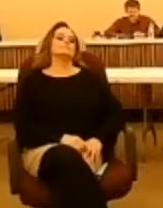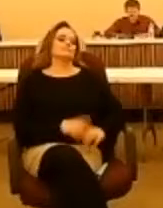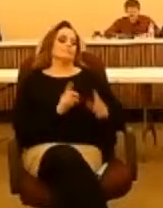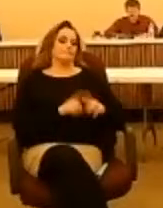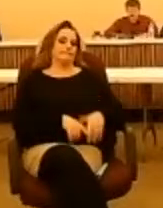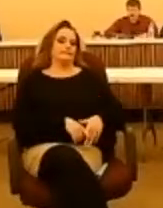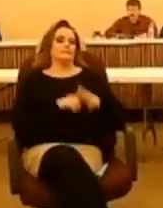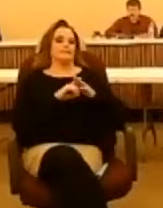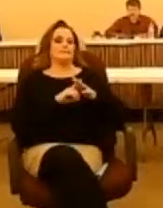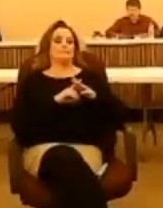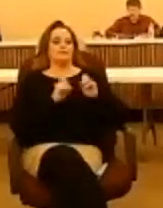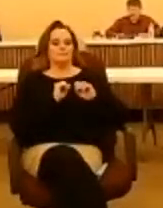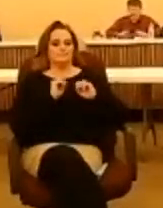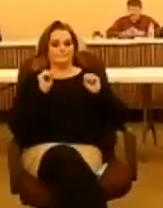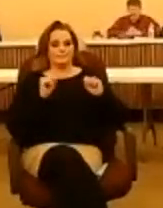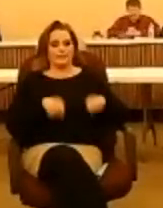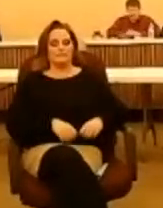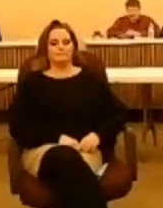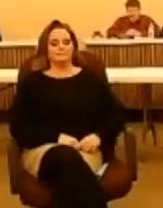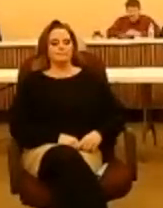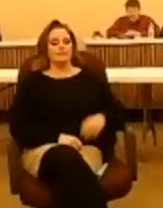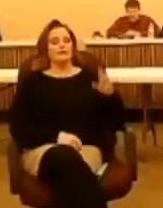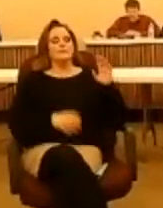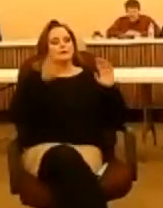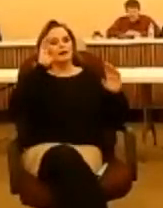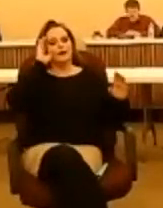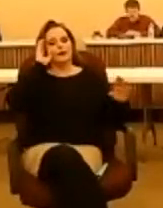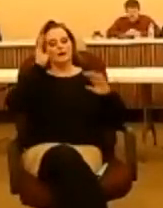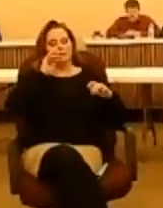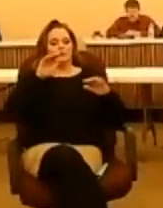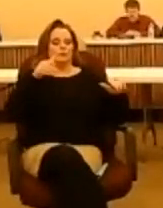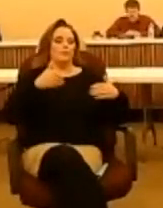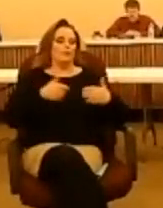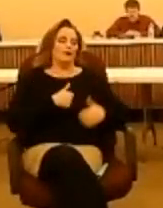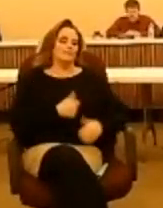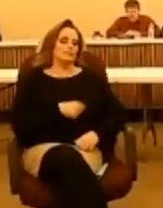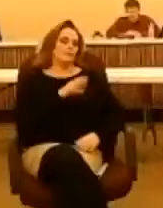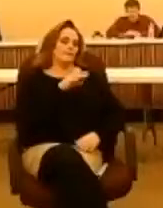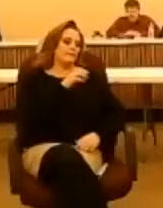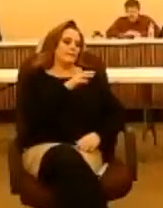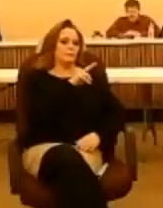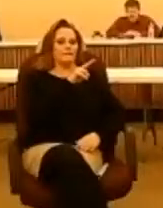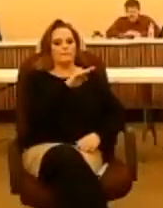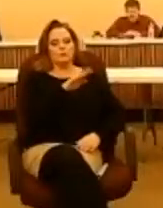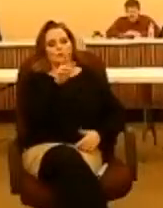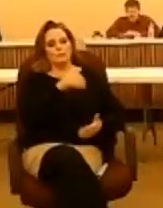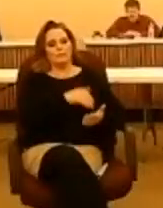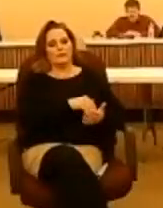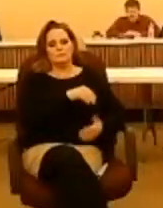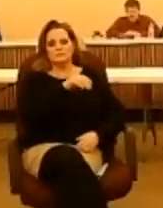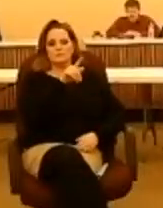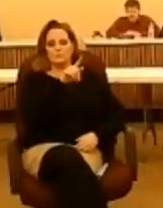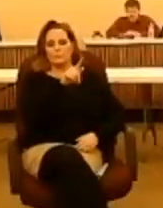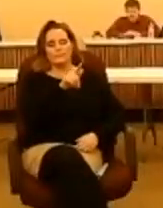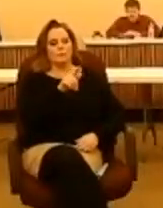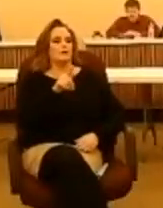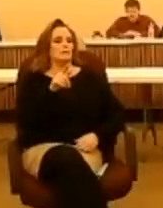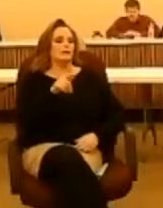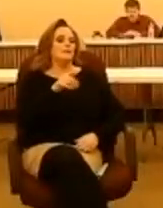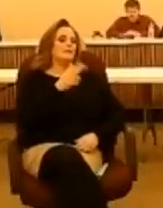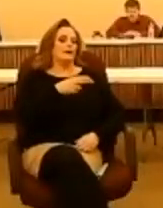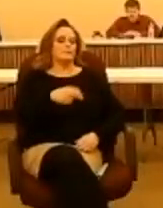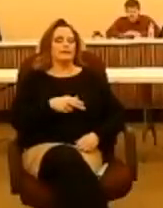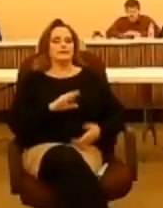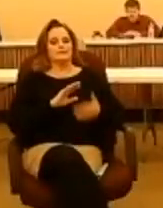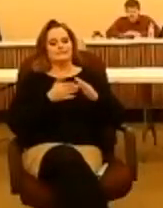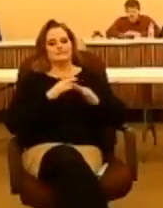lunch. All right. Good evening. Welcome to the February 24th, 2021 Henrietta Town